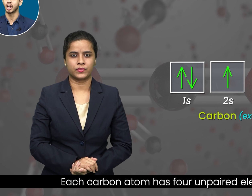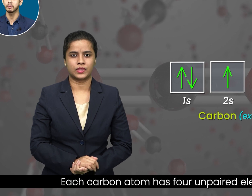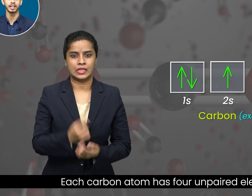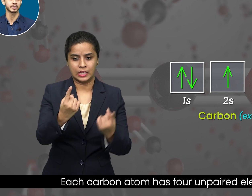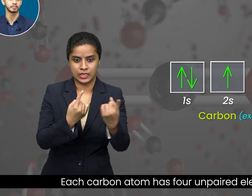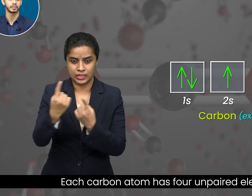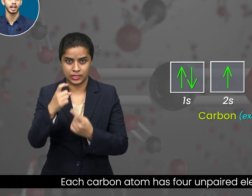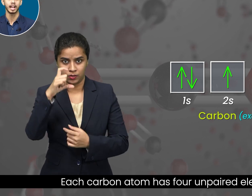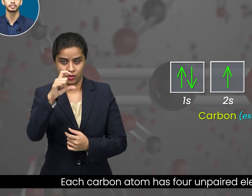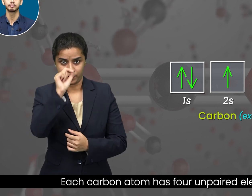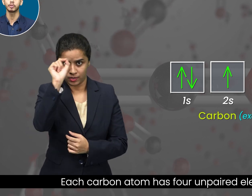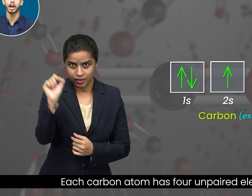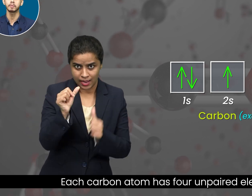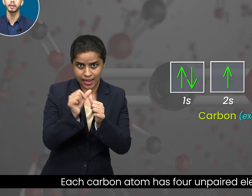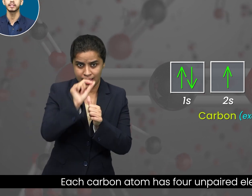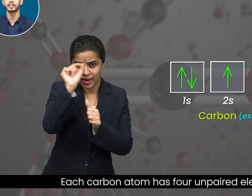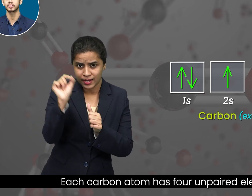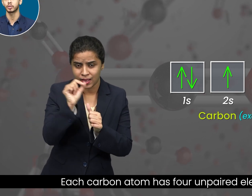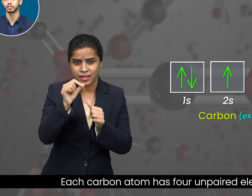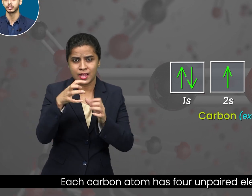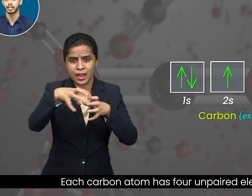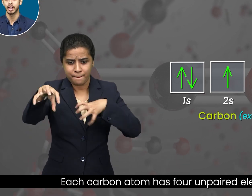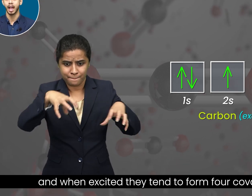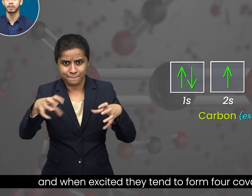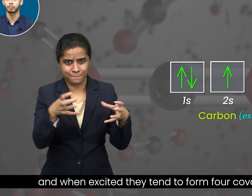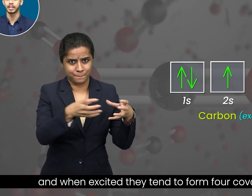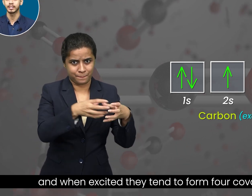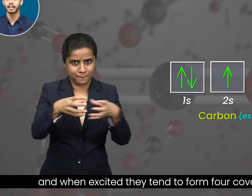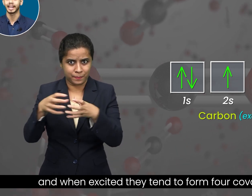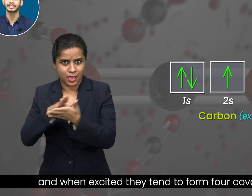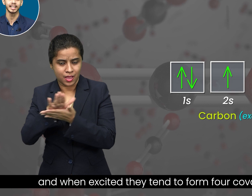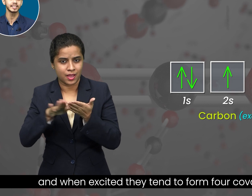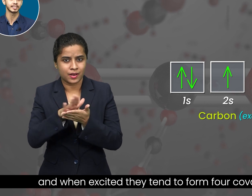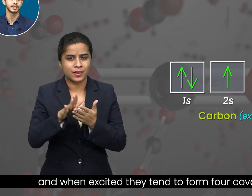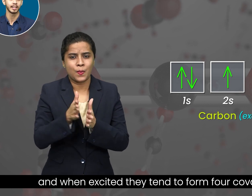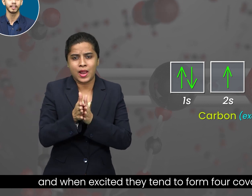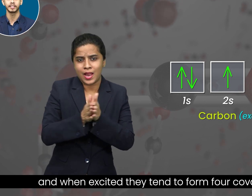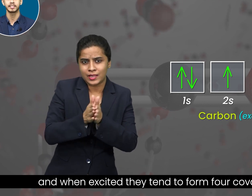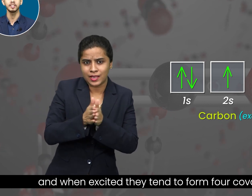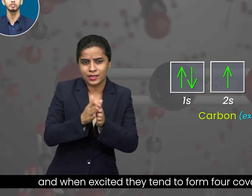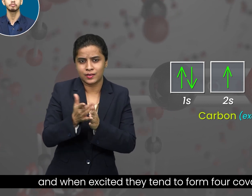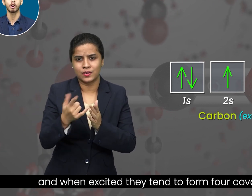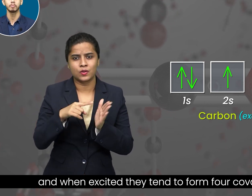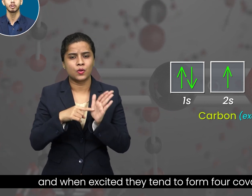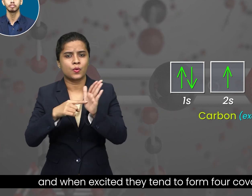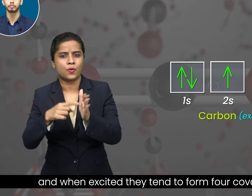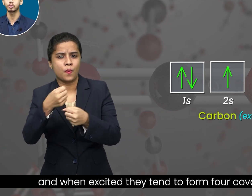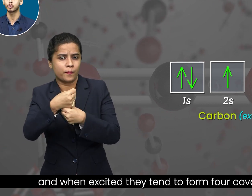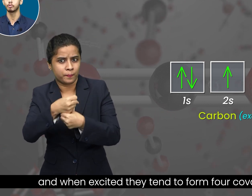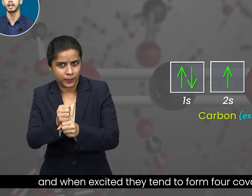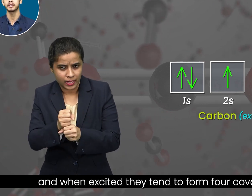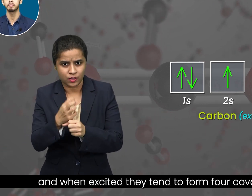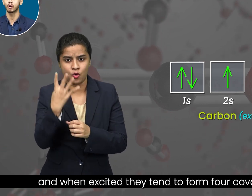Each carbon atom has 4 unpaired electrons, and when excited, they tend to form